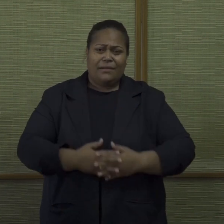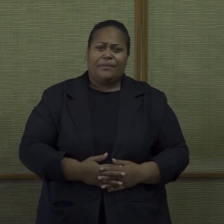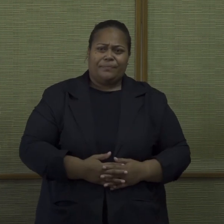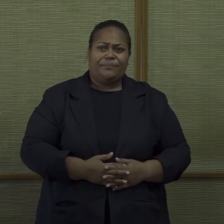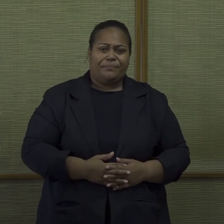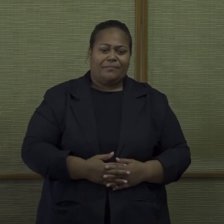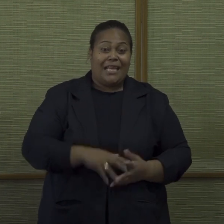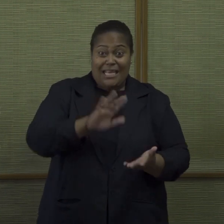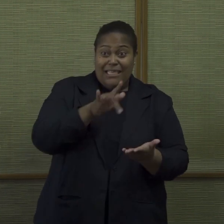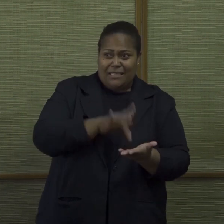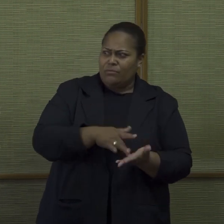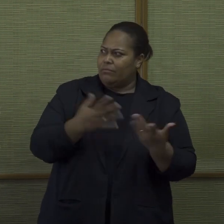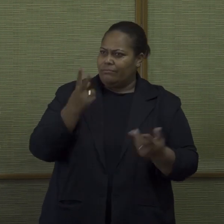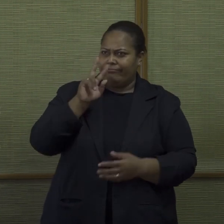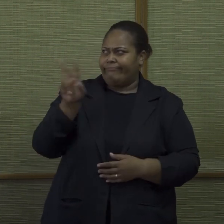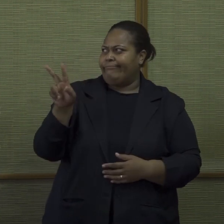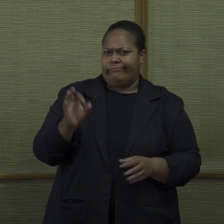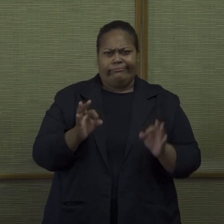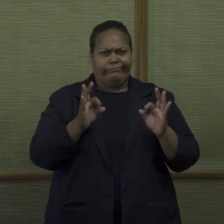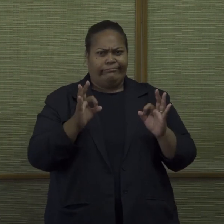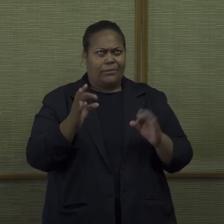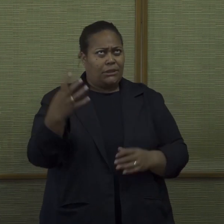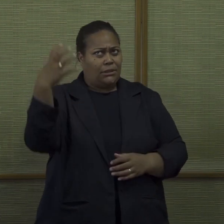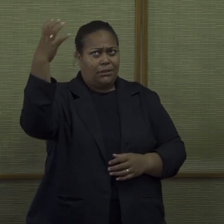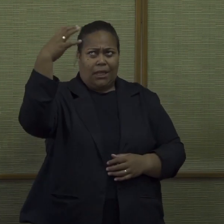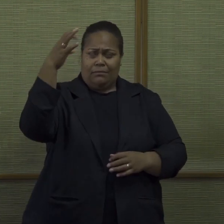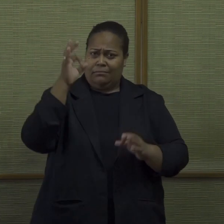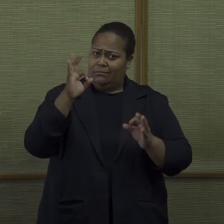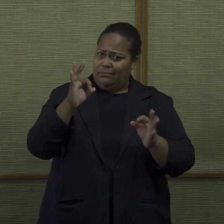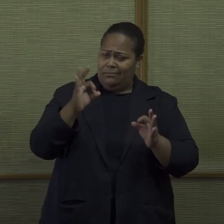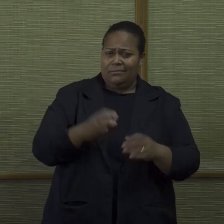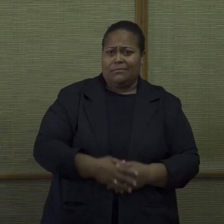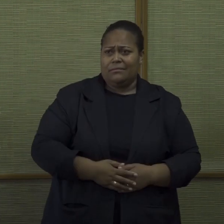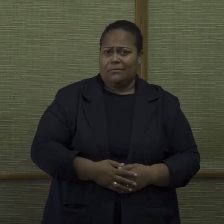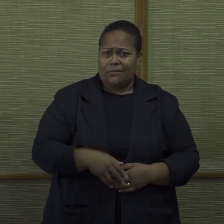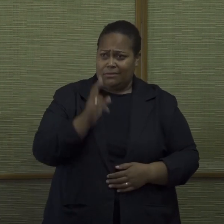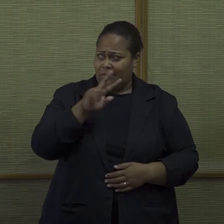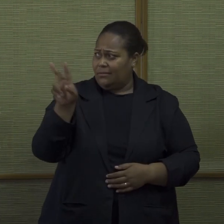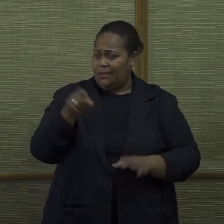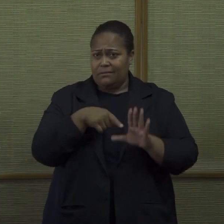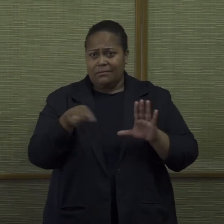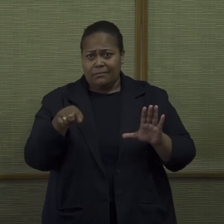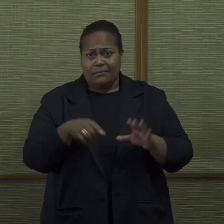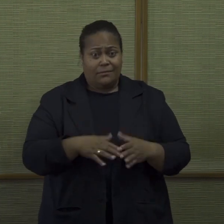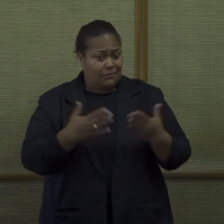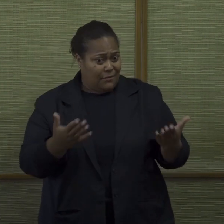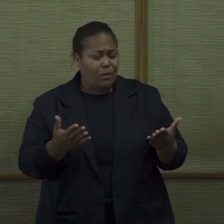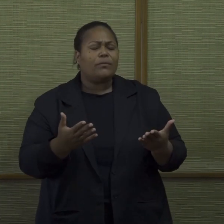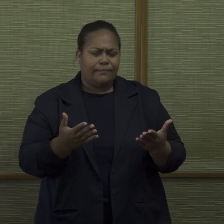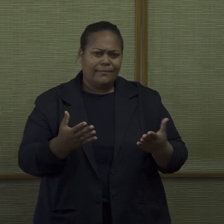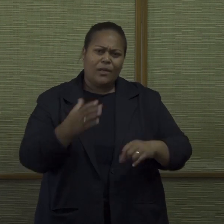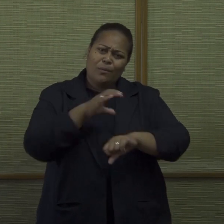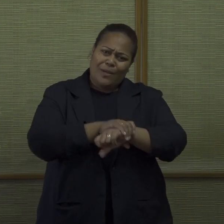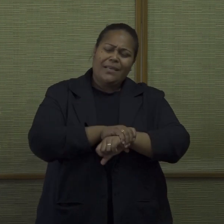Central Division, as you can see outside, the sun is out. So right now, as we speak, the police and the